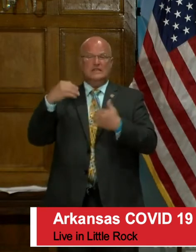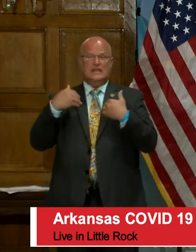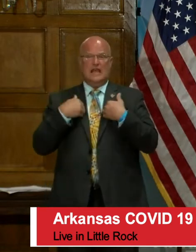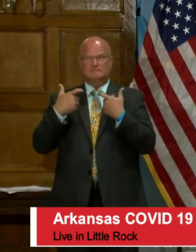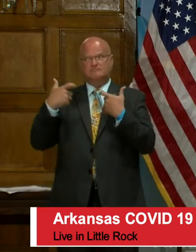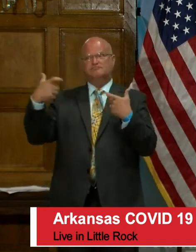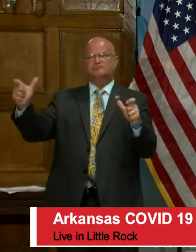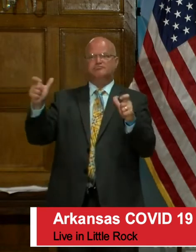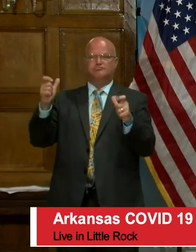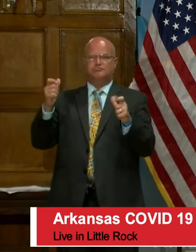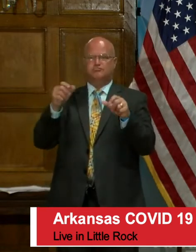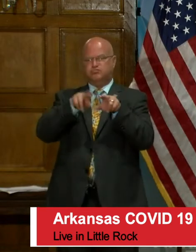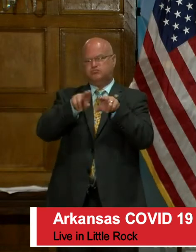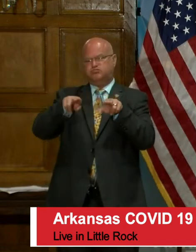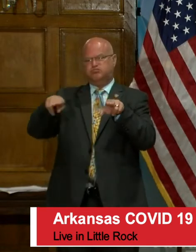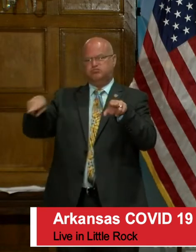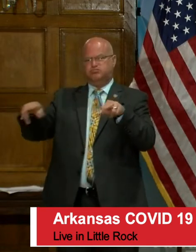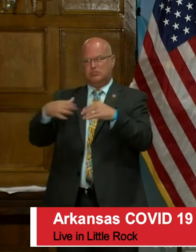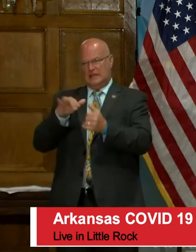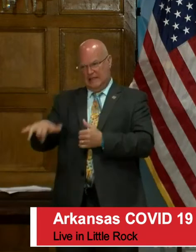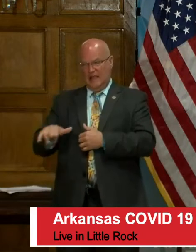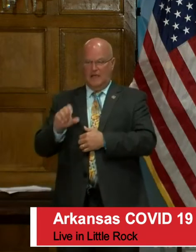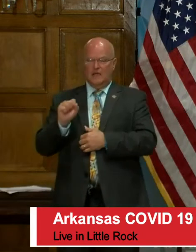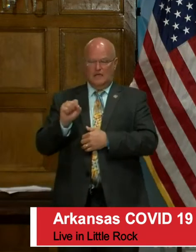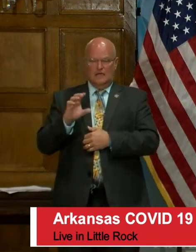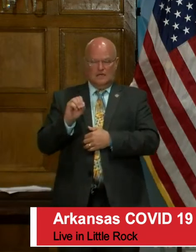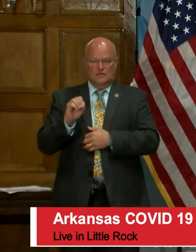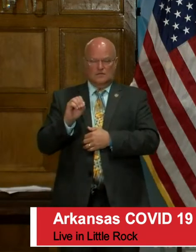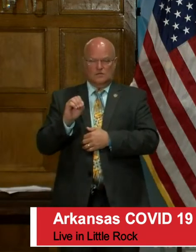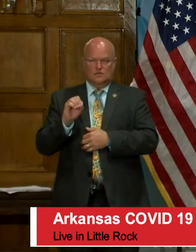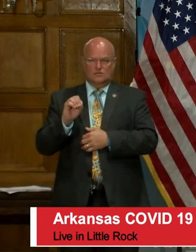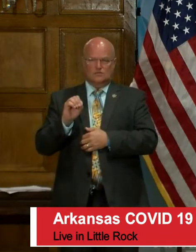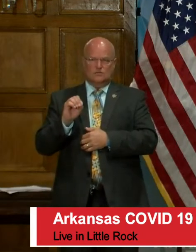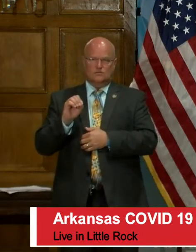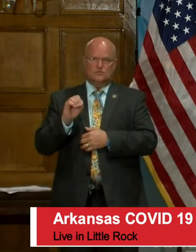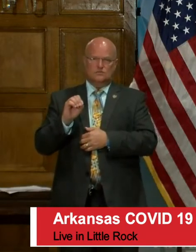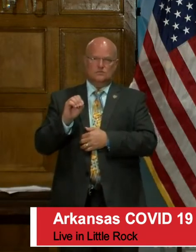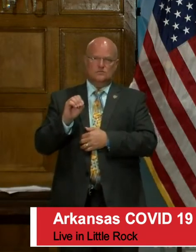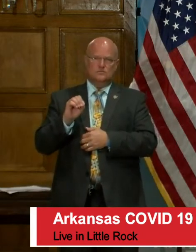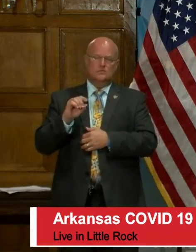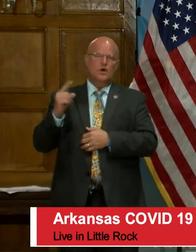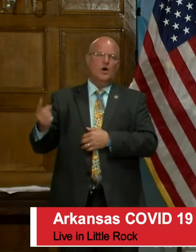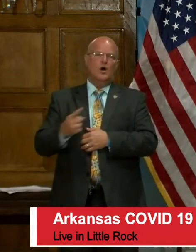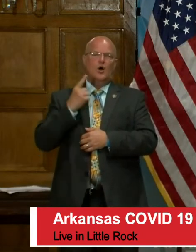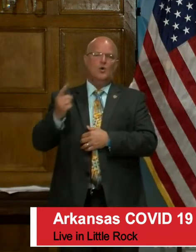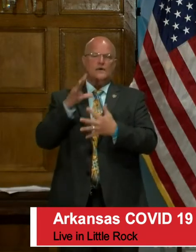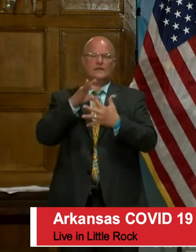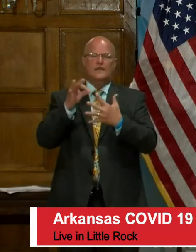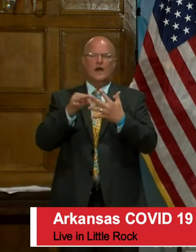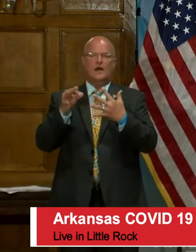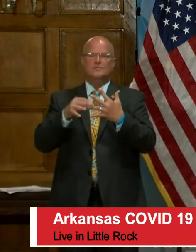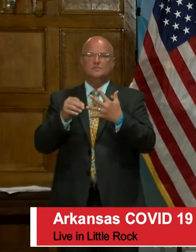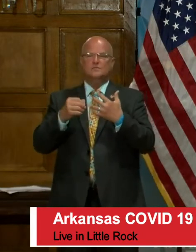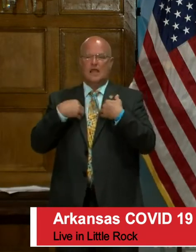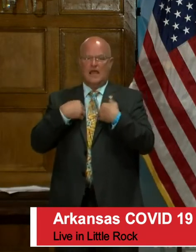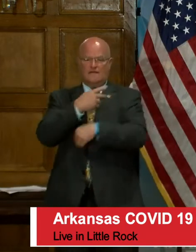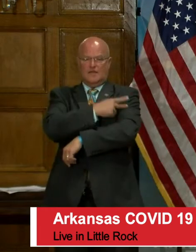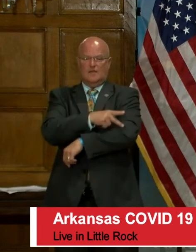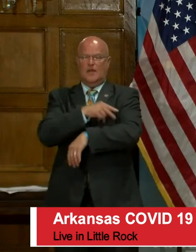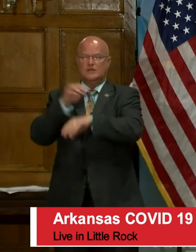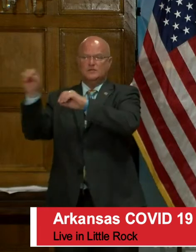have much larger bed capacity than that. And of course, there's always the option of transferring